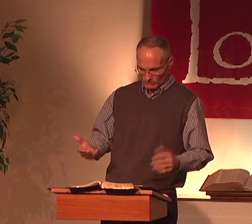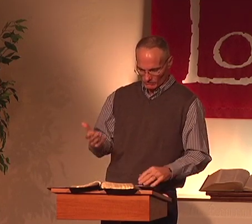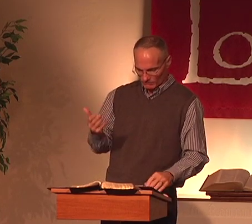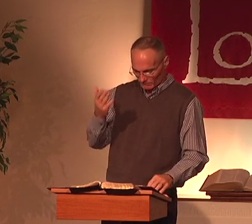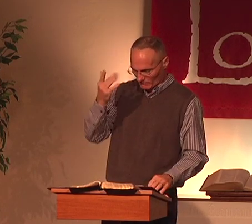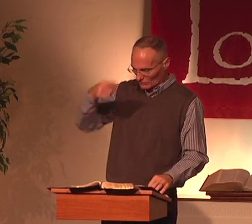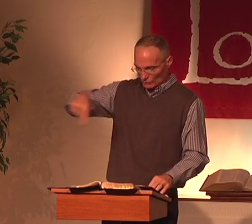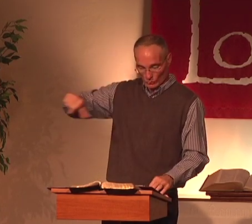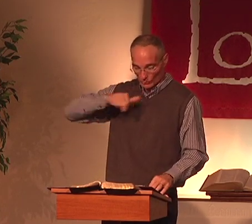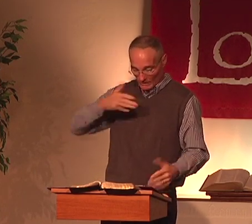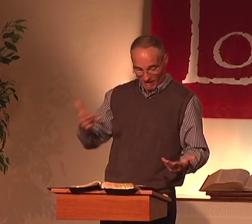here